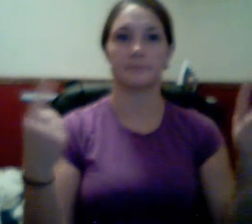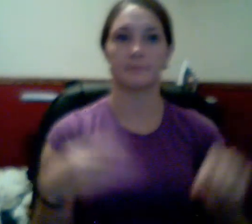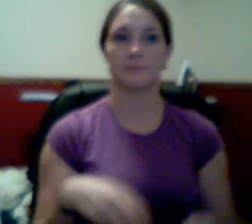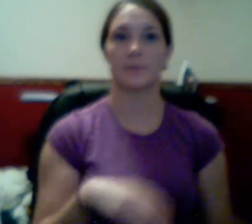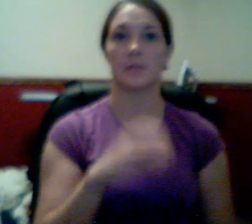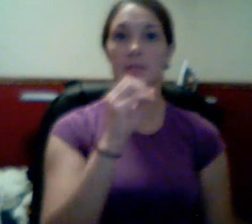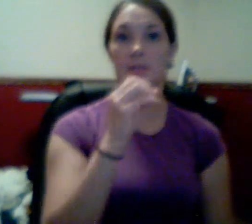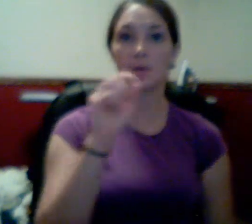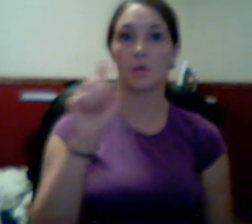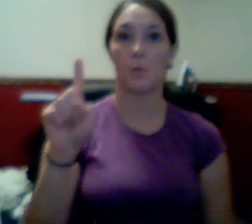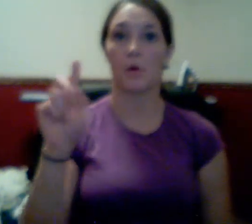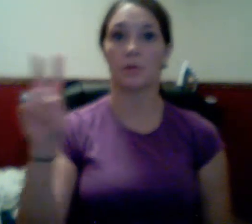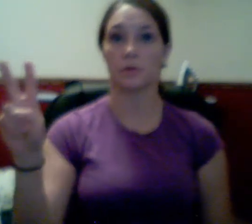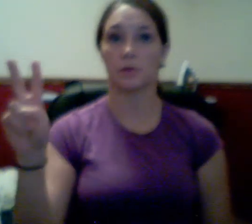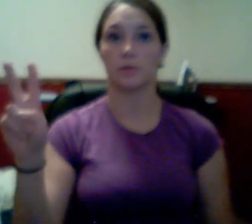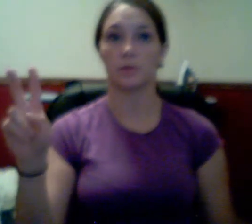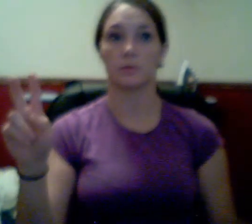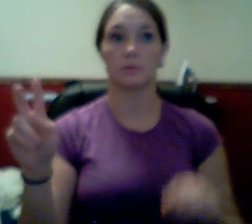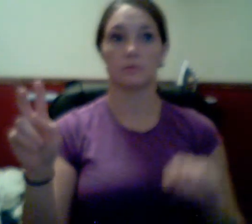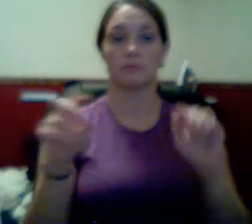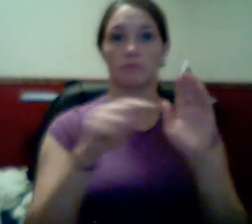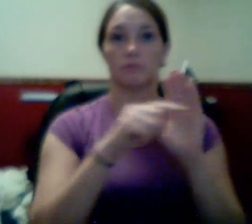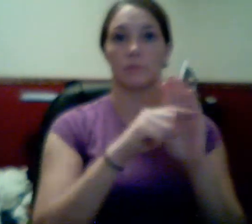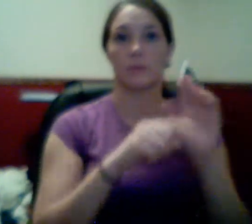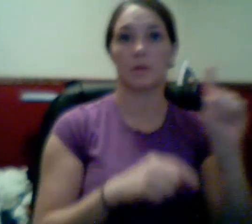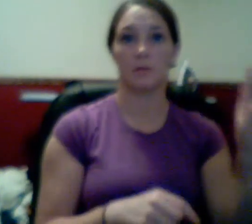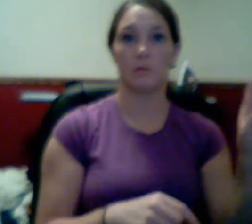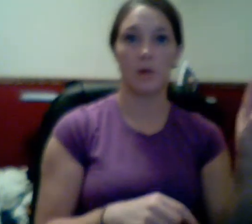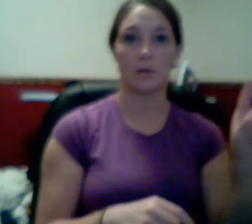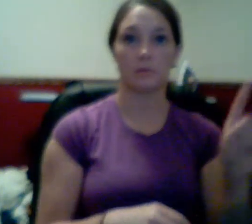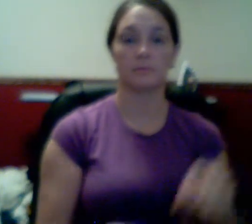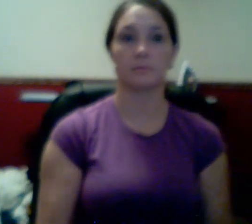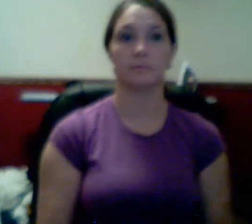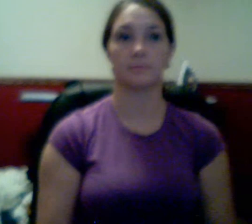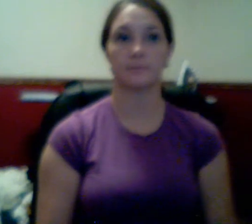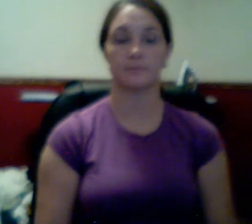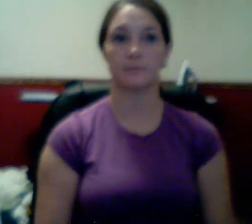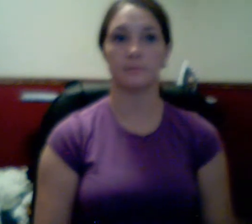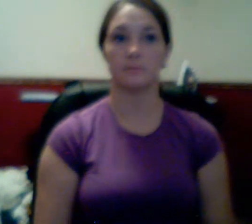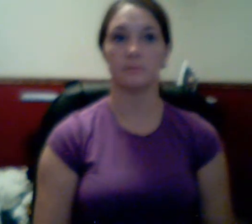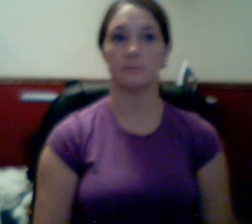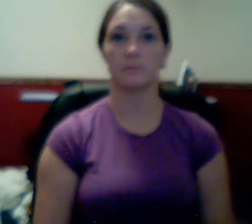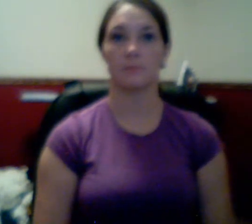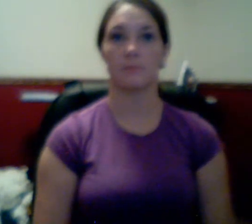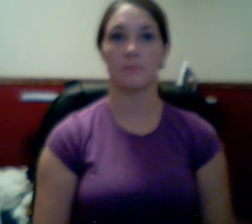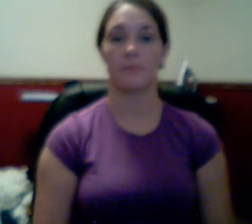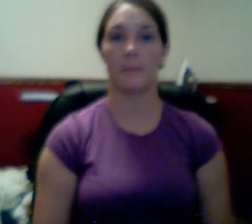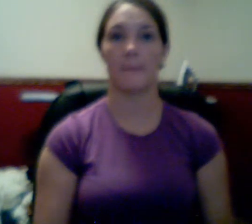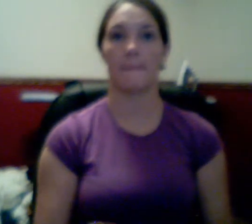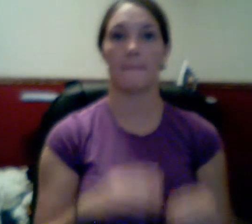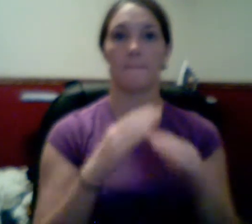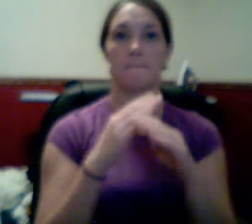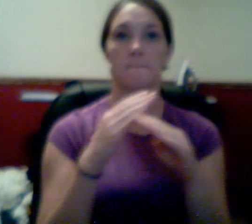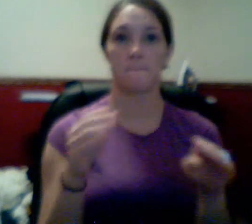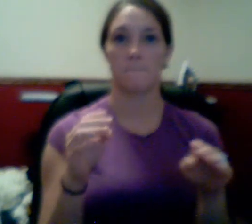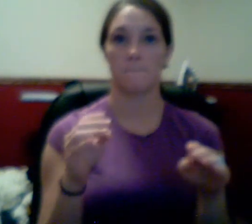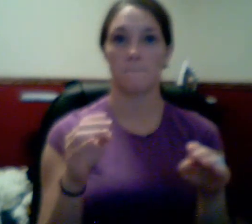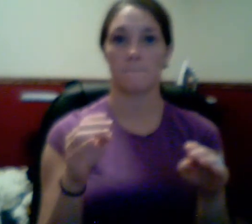2, the negative in this direction here. But now look what I did. I kind of subdivided each entire unit.